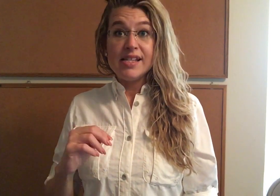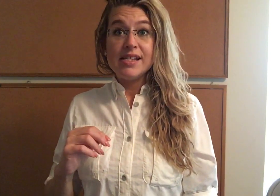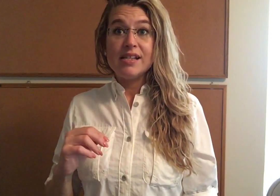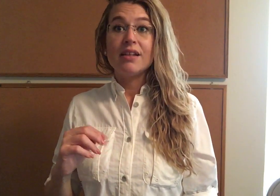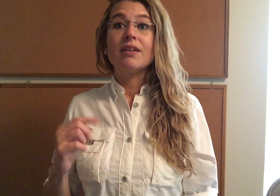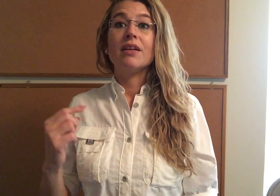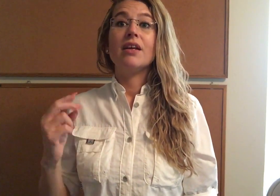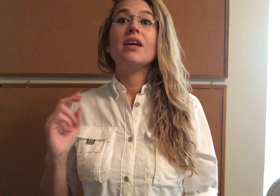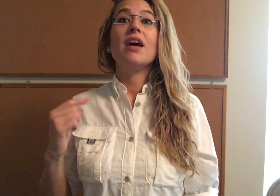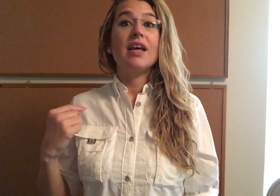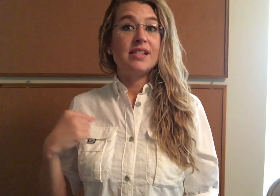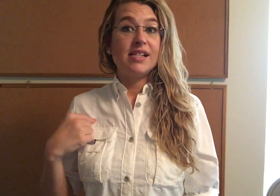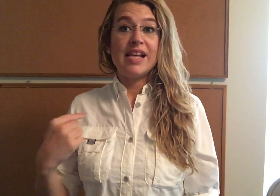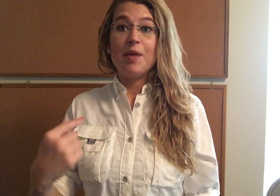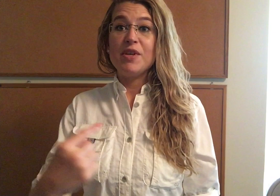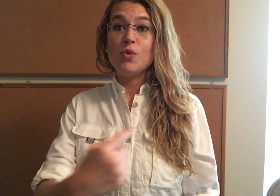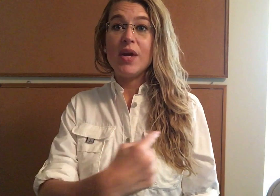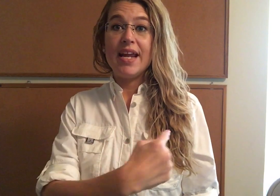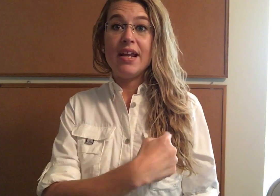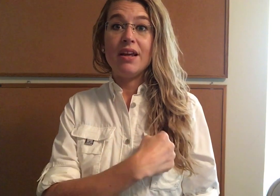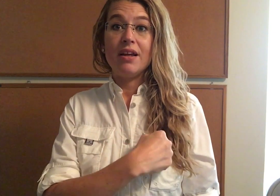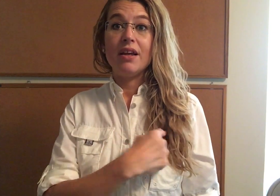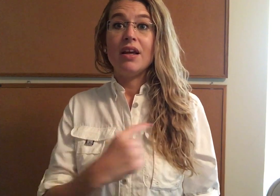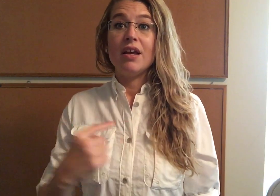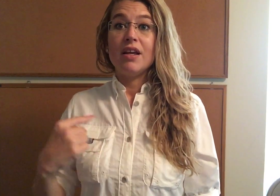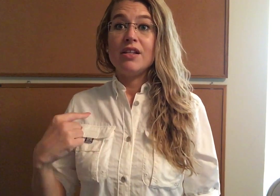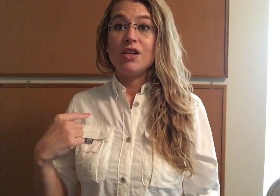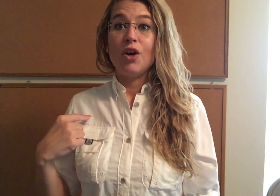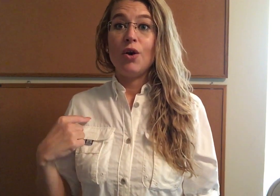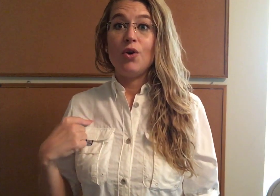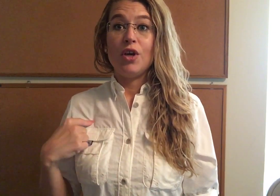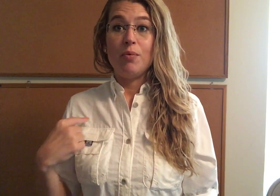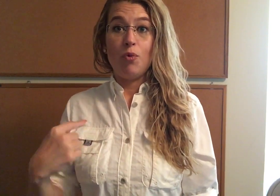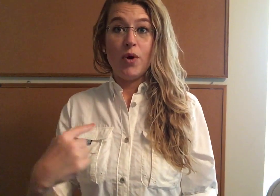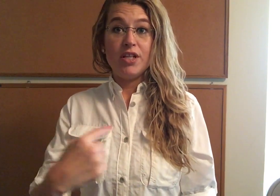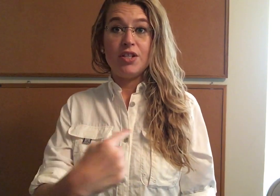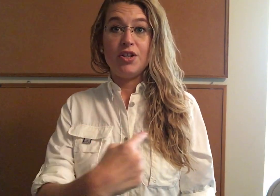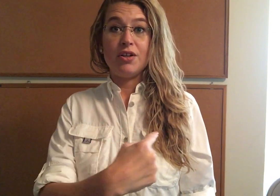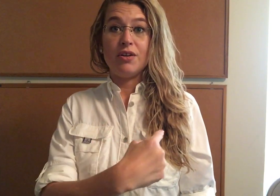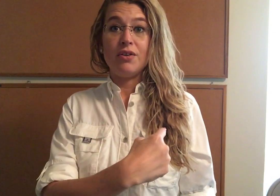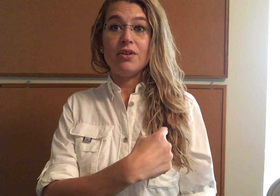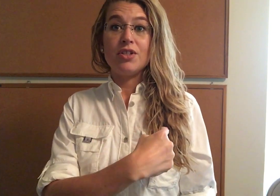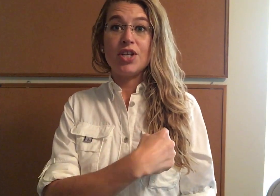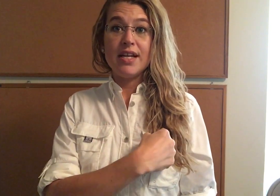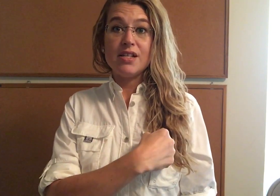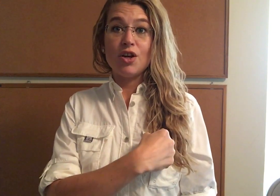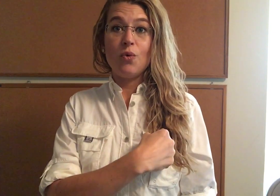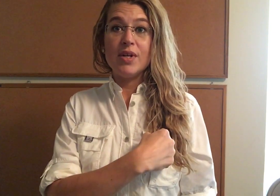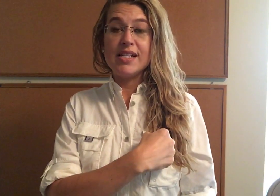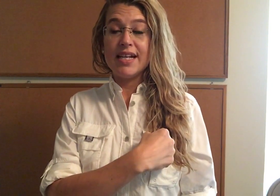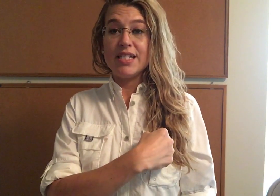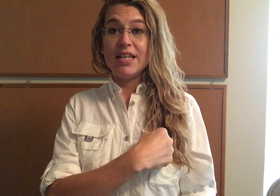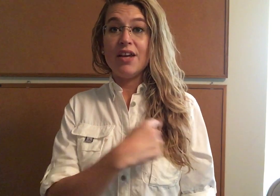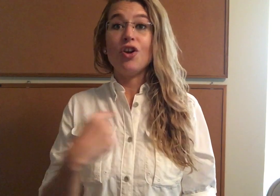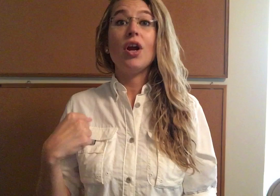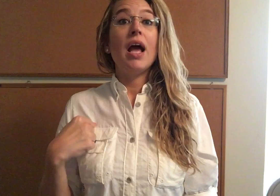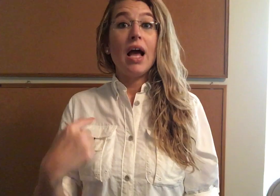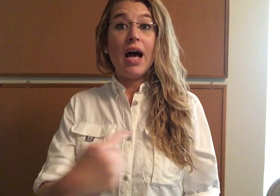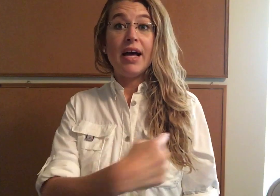Us. It's the same as we. So you can point to your chest, go one side to the other,